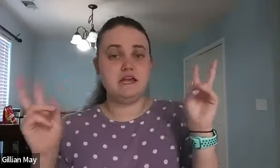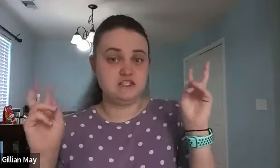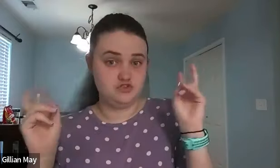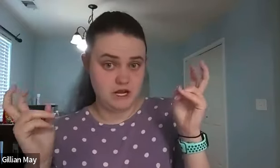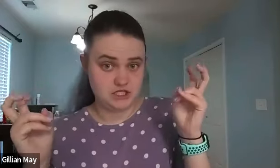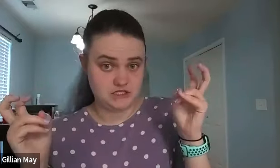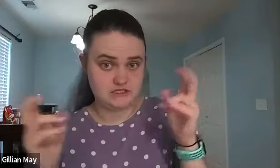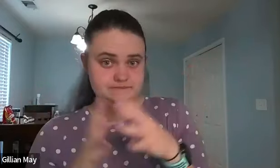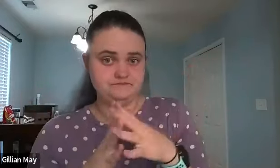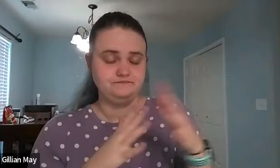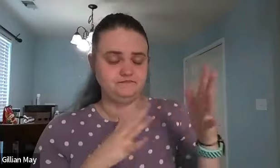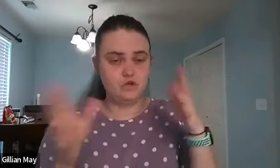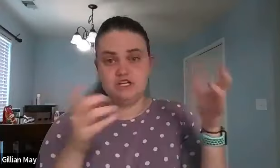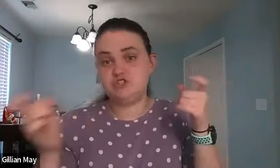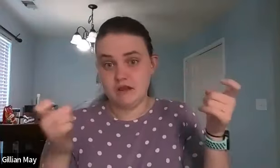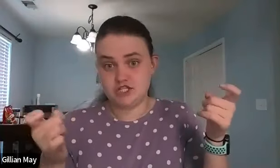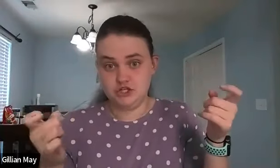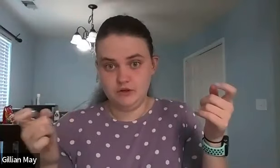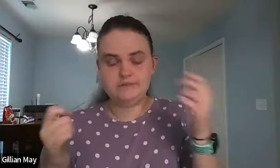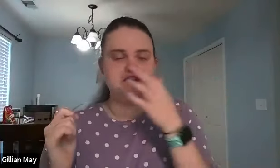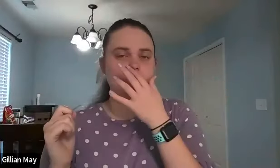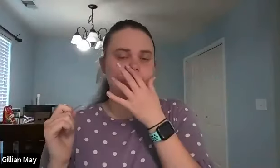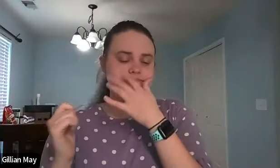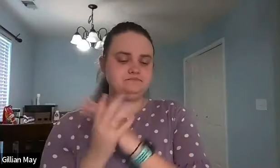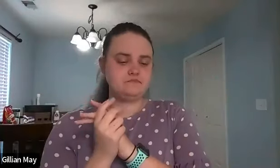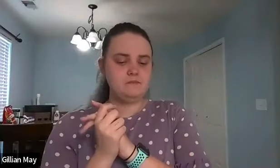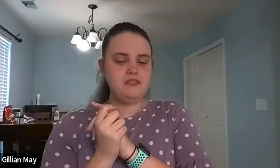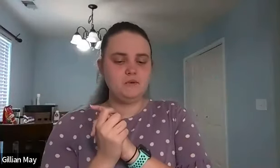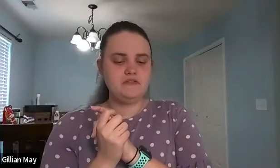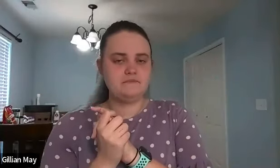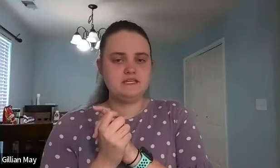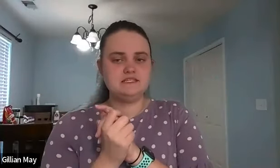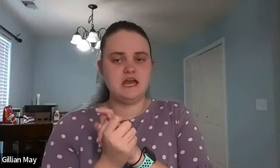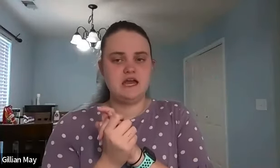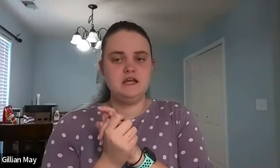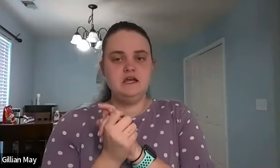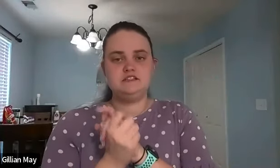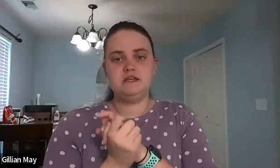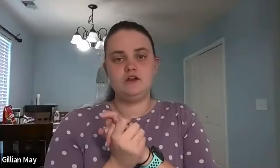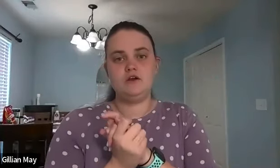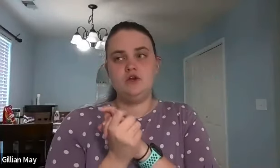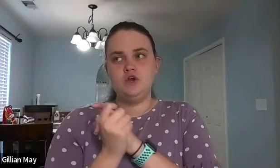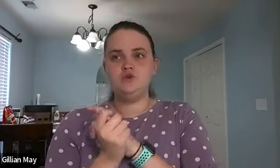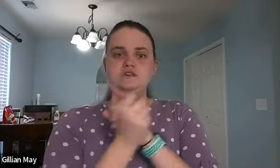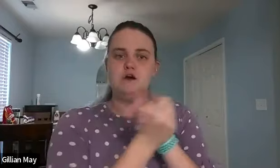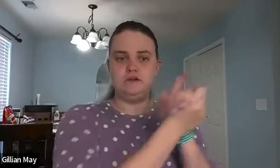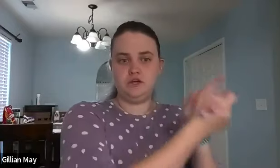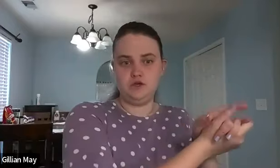has directions, or it's directional is the word. And what that means is that depending on who's helping